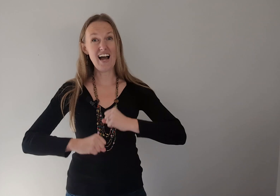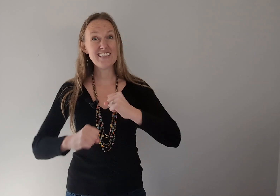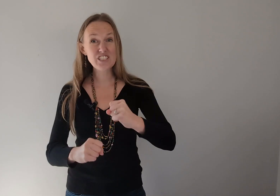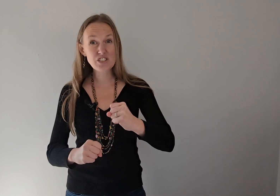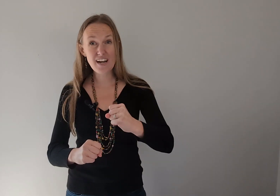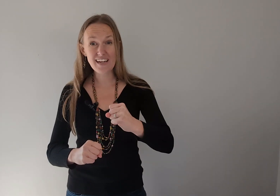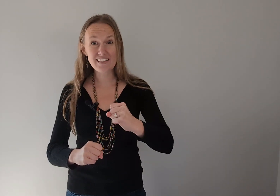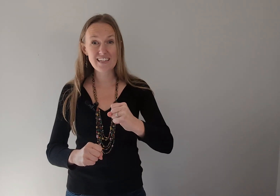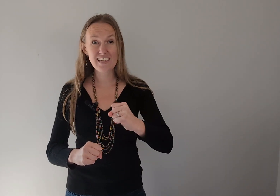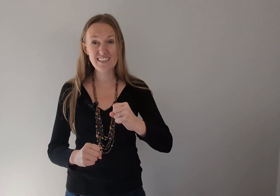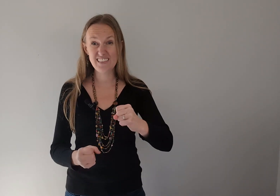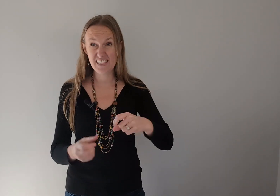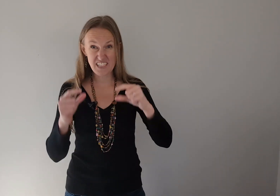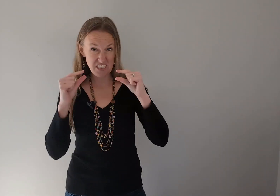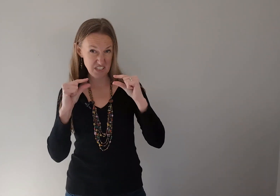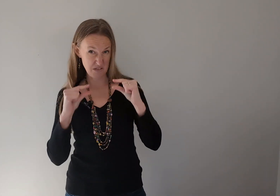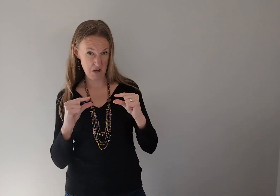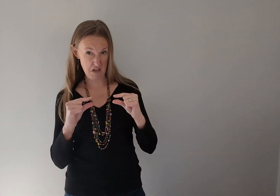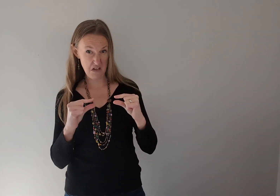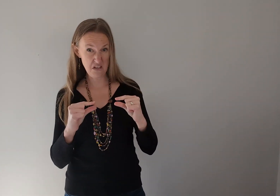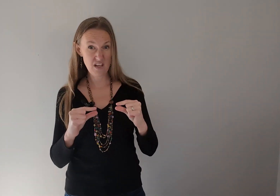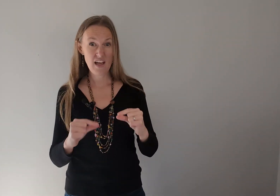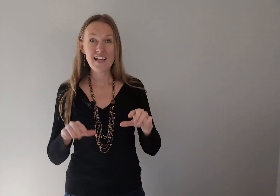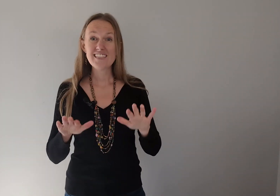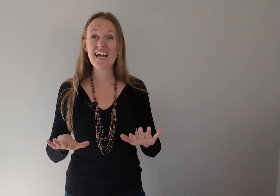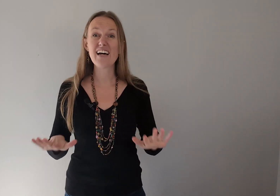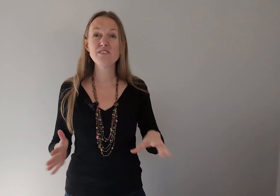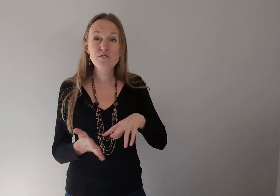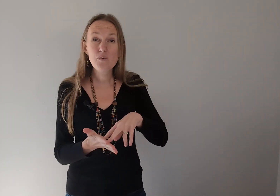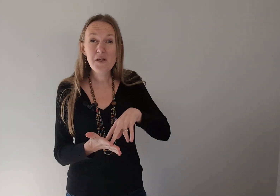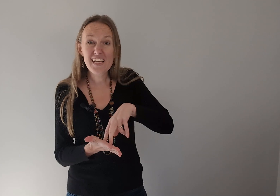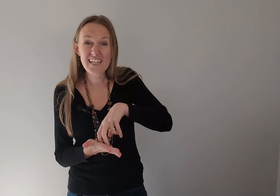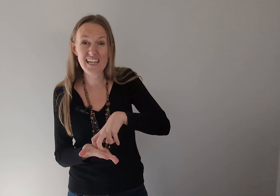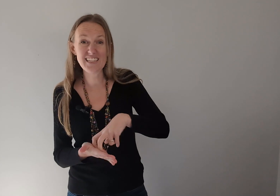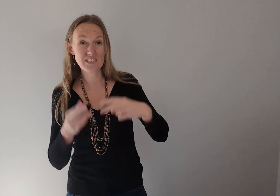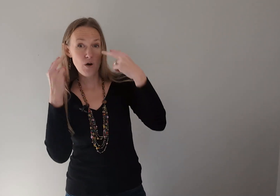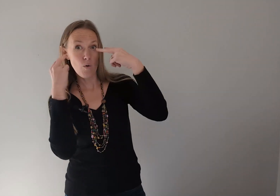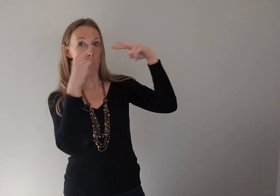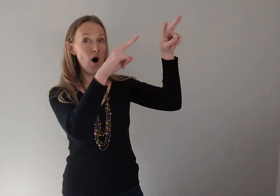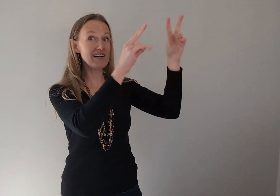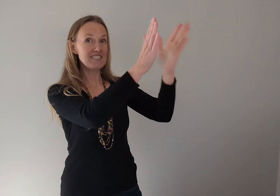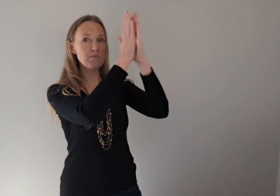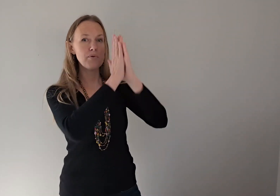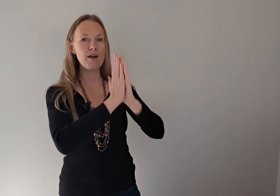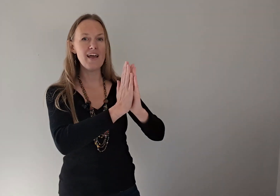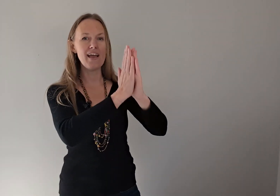thy strength indeed is small. Child of weakness, watch and